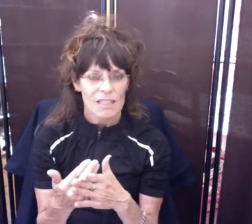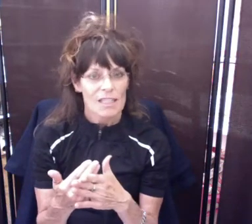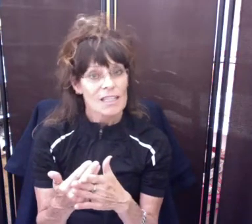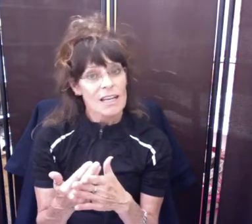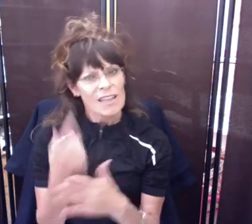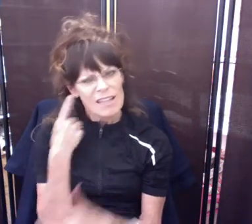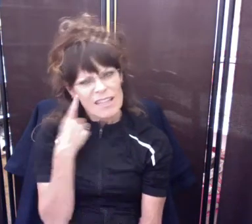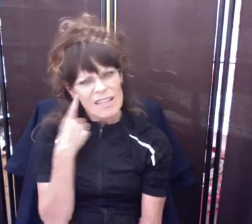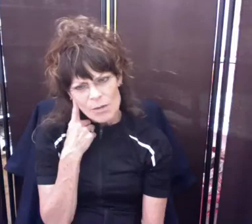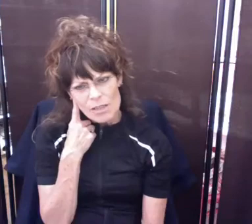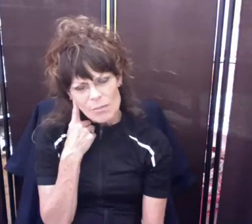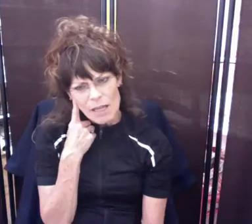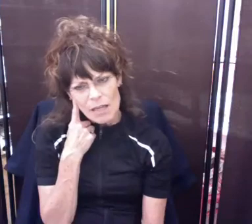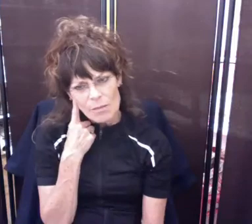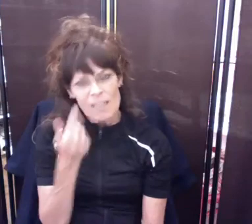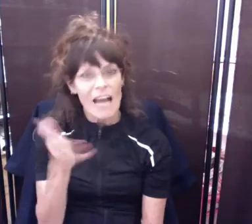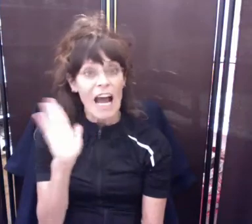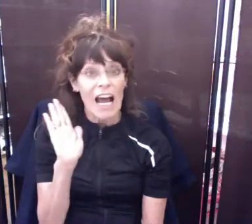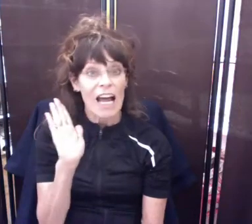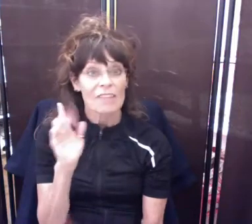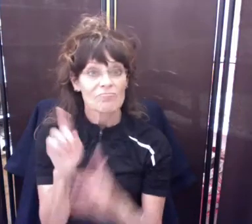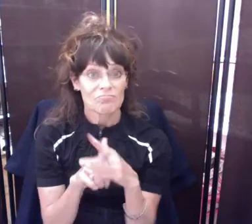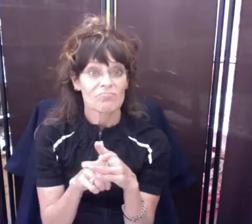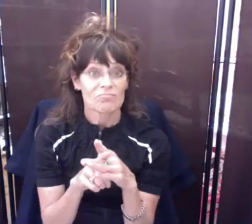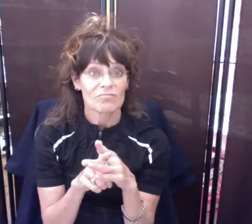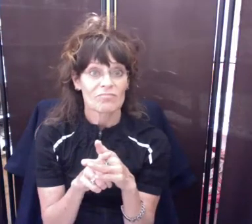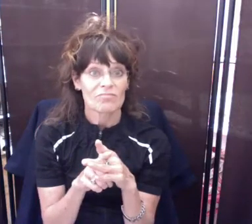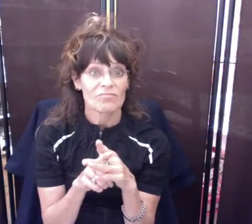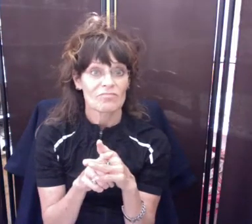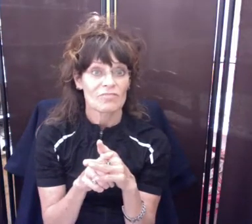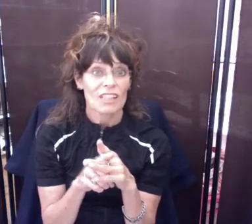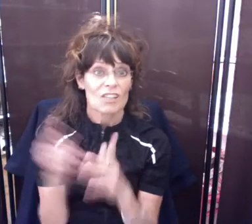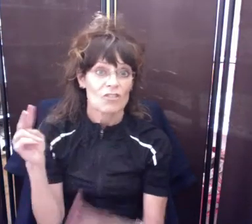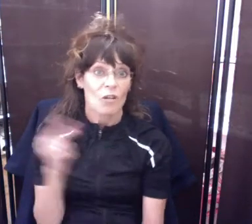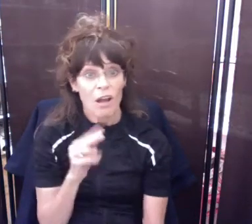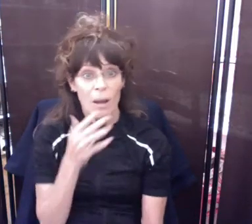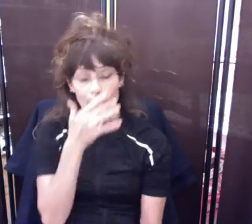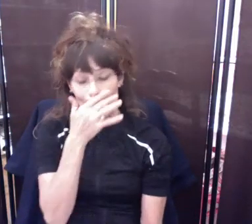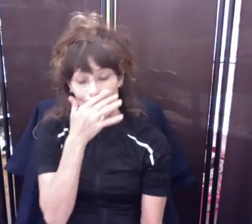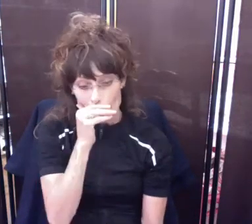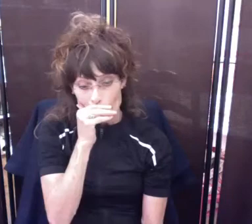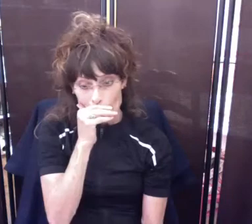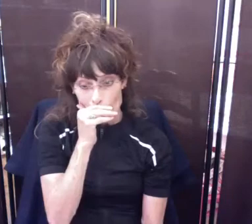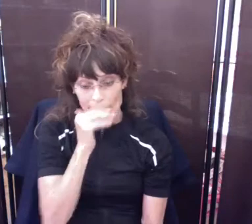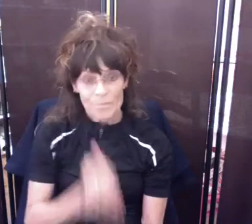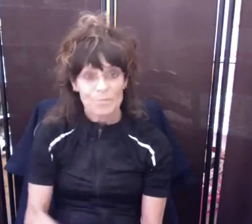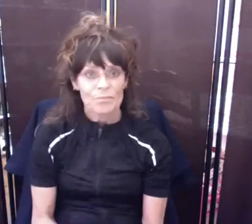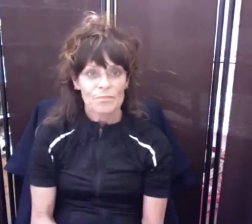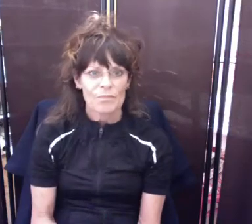the divine, presence of God acting in my life, that I didn't take one of those